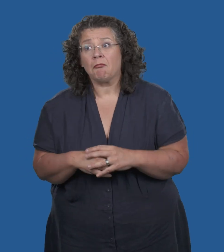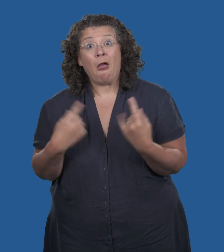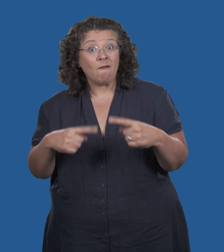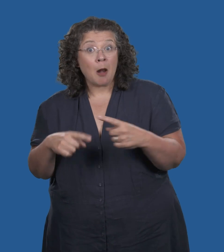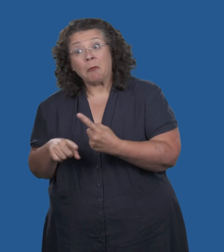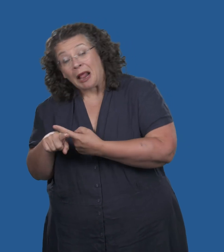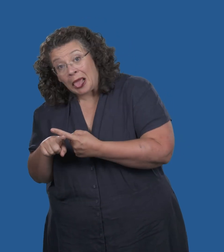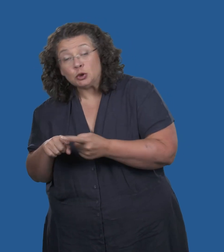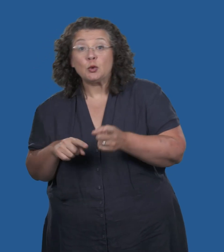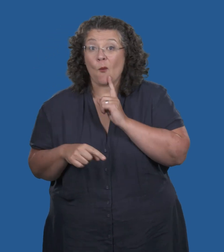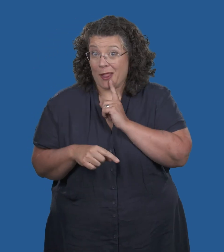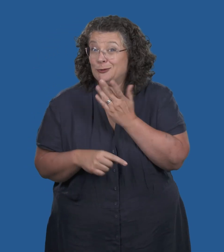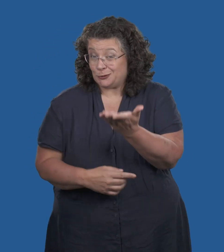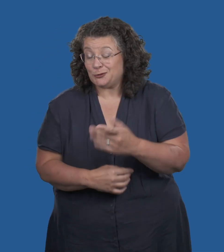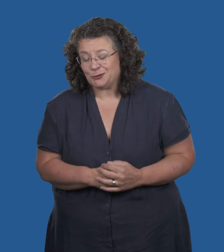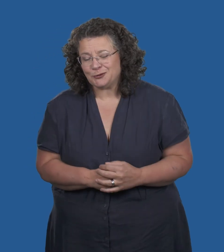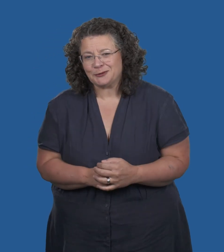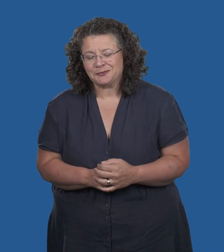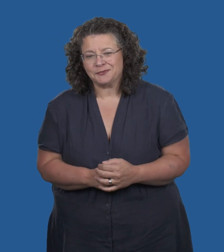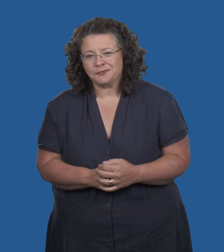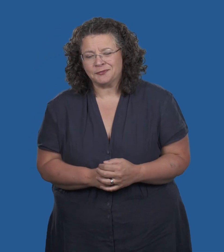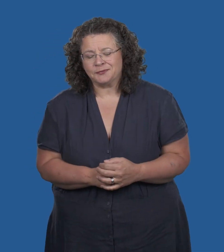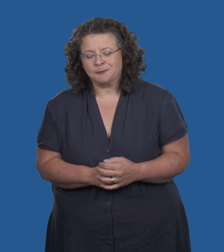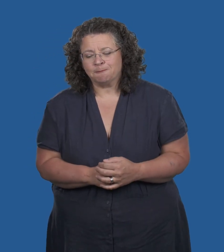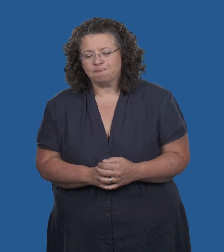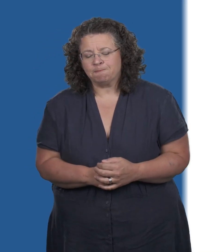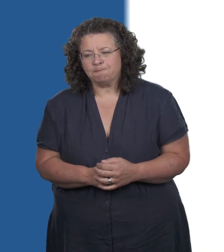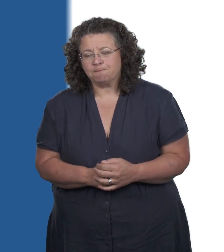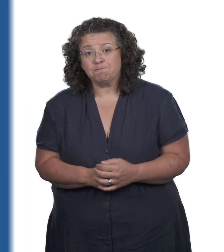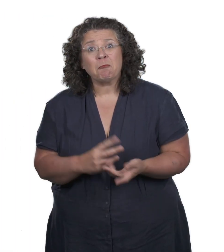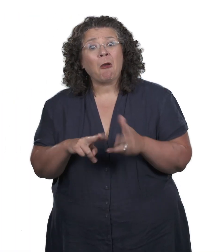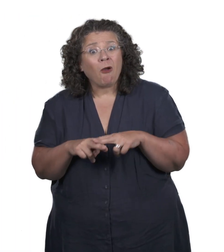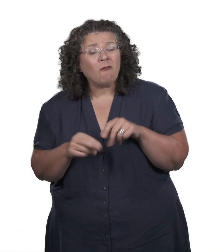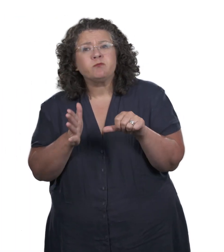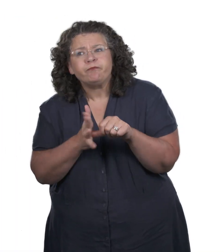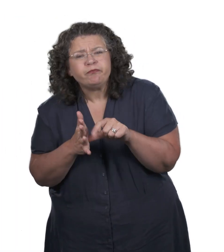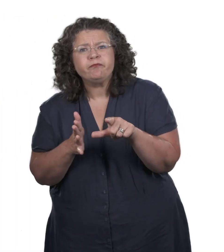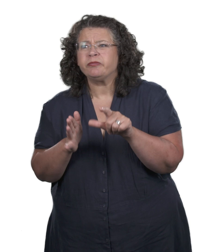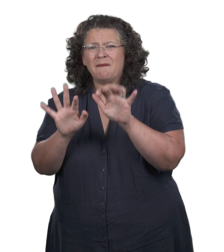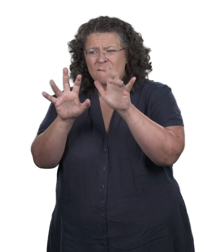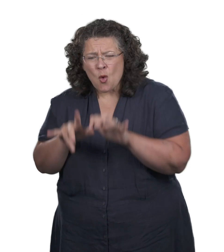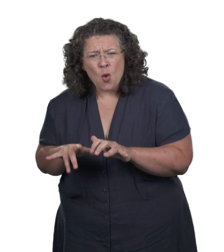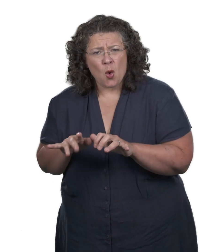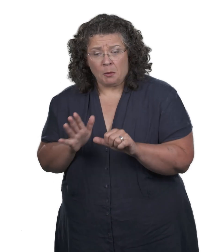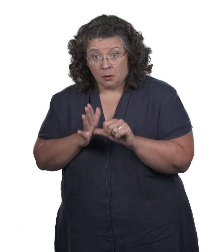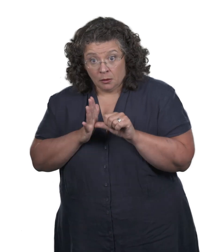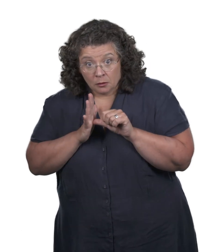be provided in accessible formats and is available in English and Welsh. If you have